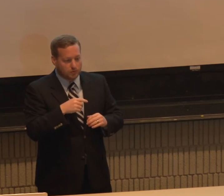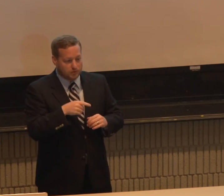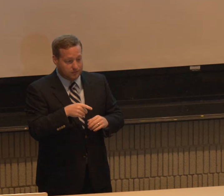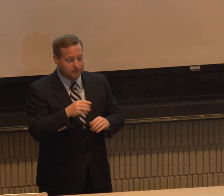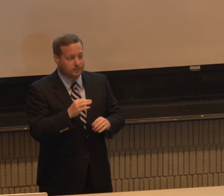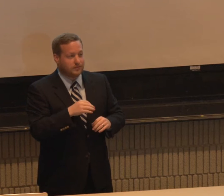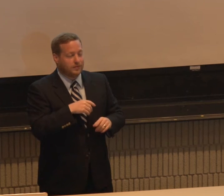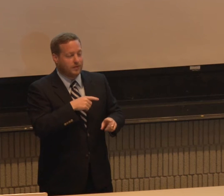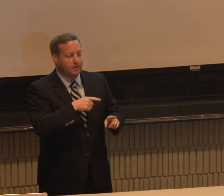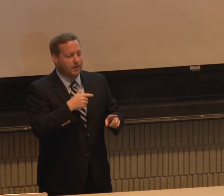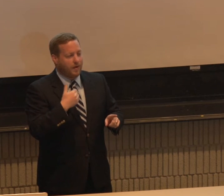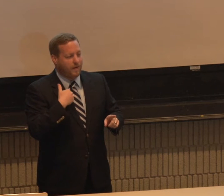there was a community there.